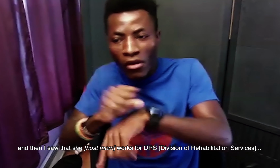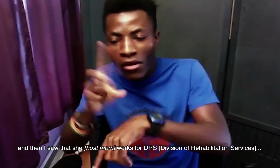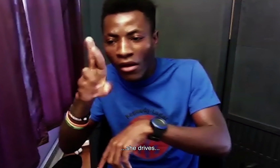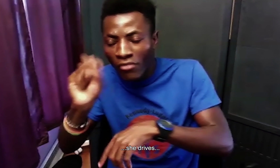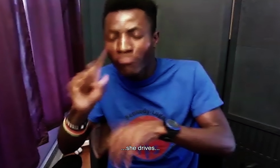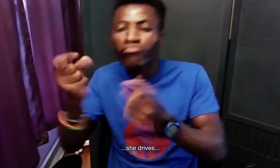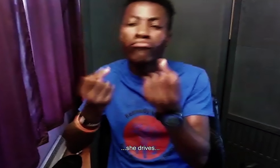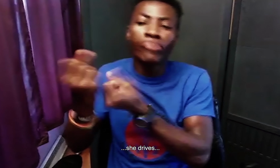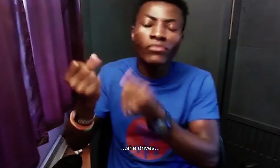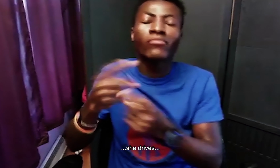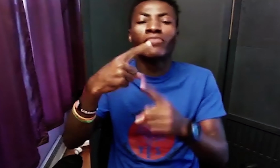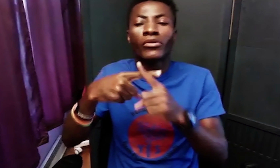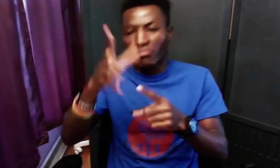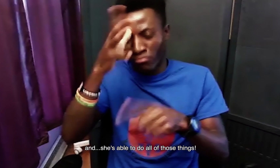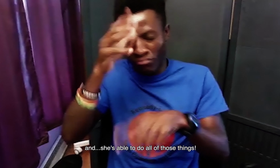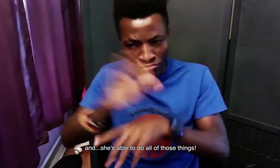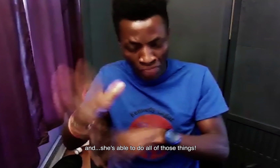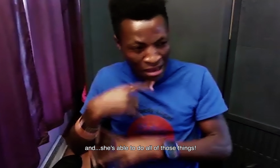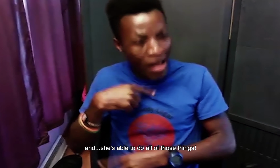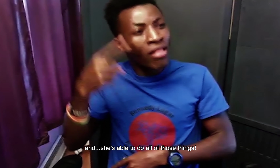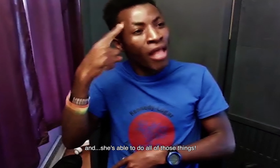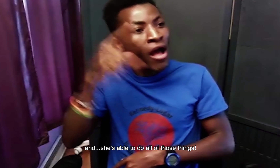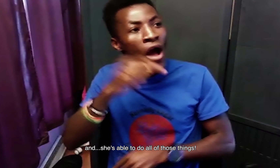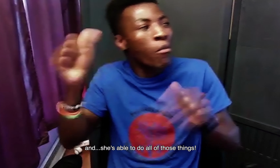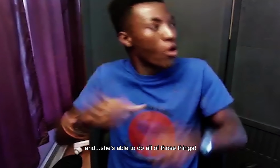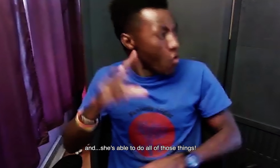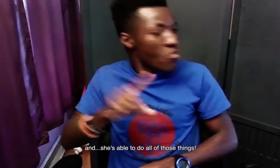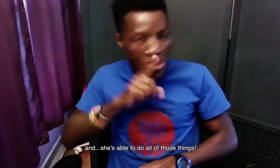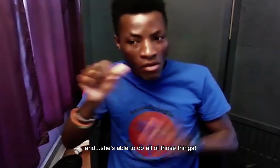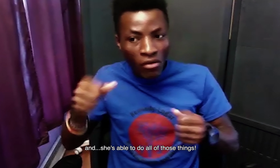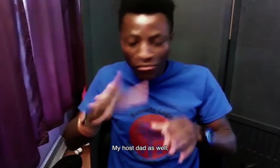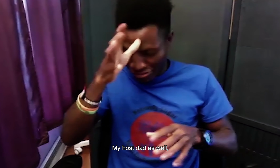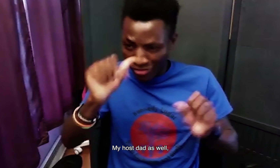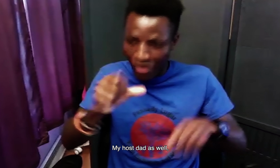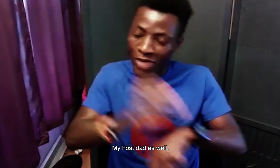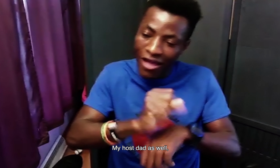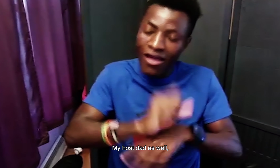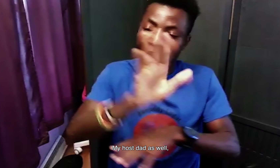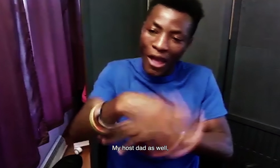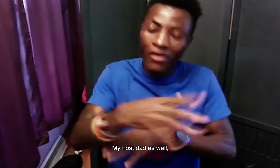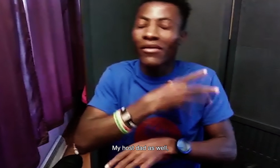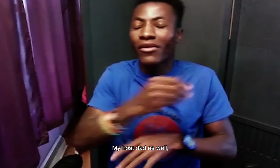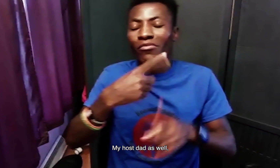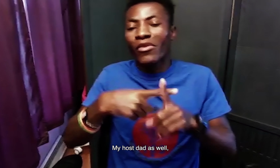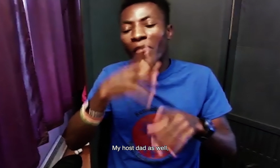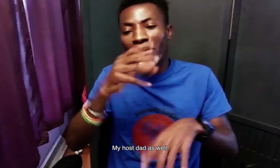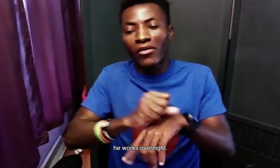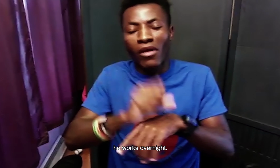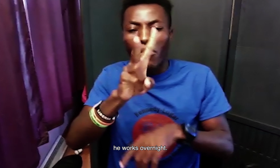She drives. And she's able to do all of those things. My host dad as well. He works